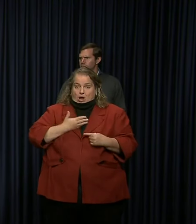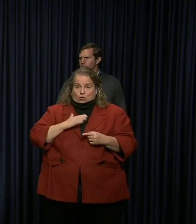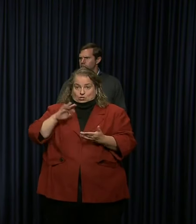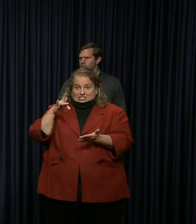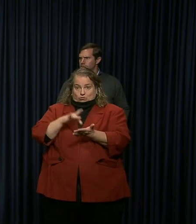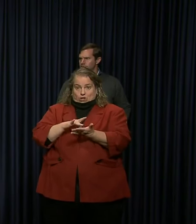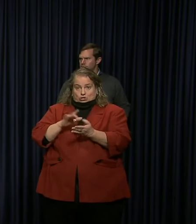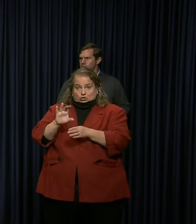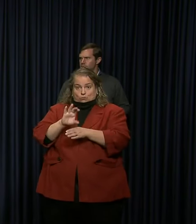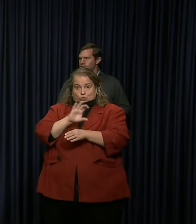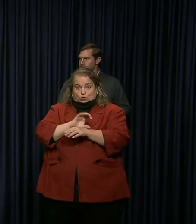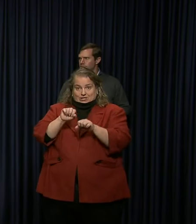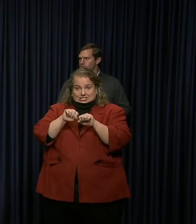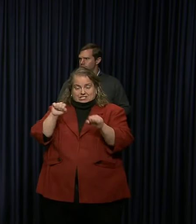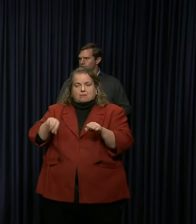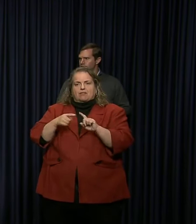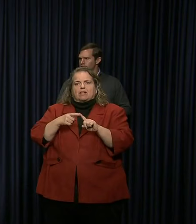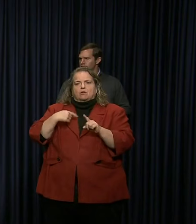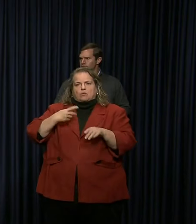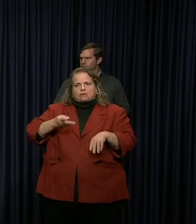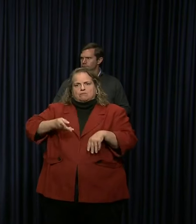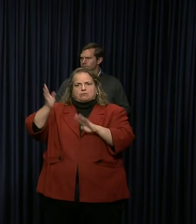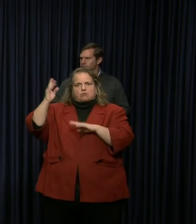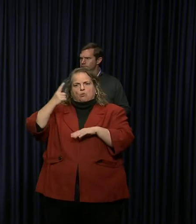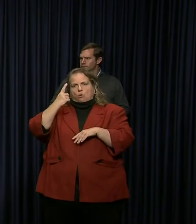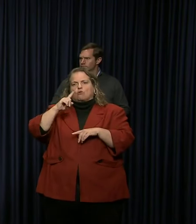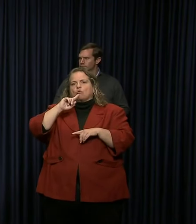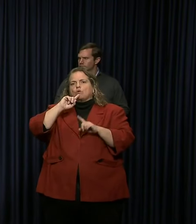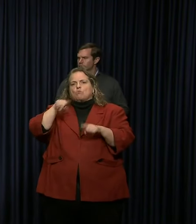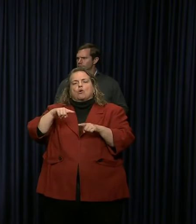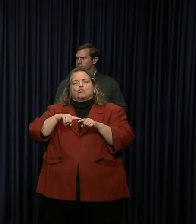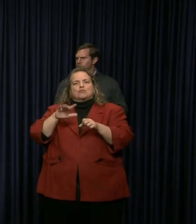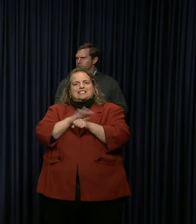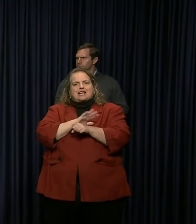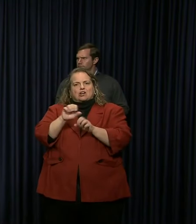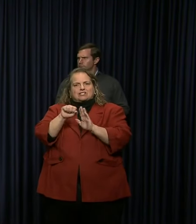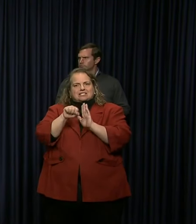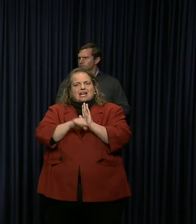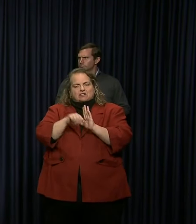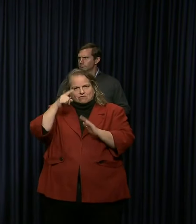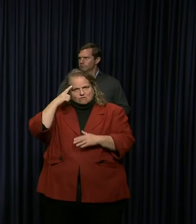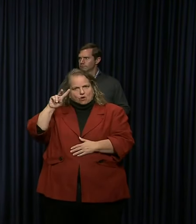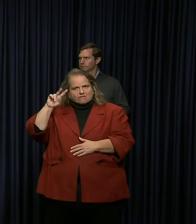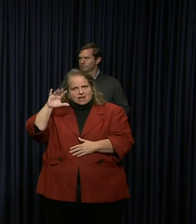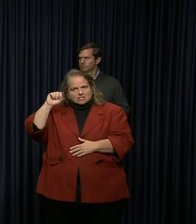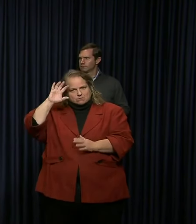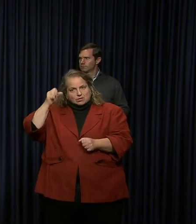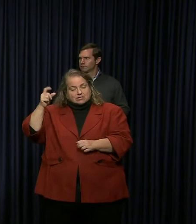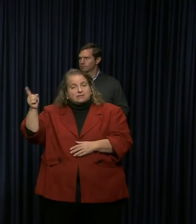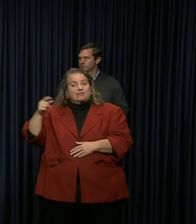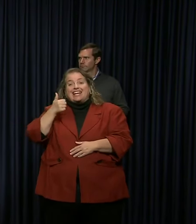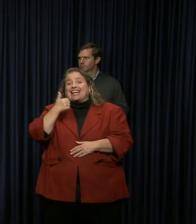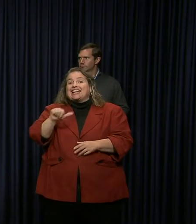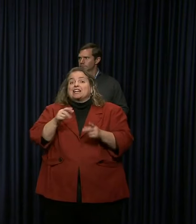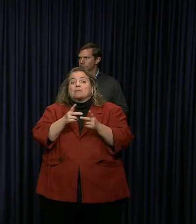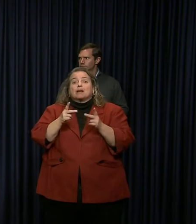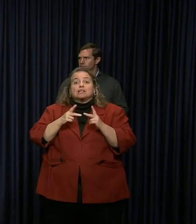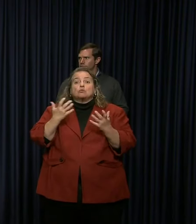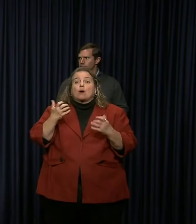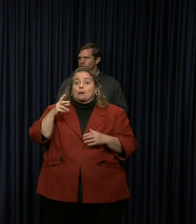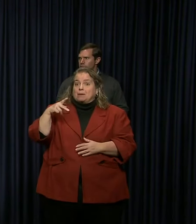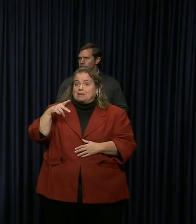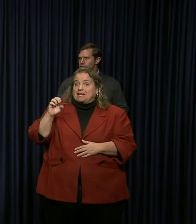computer system, and then we send one report up for the entire state. So every facility who wants to get any PPE or laboratory testing